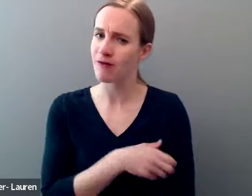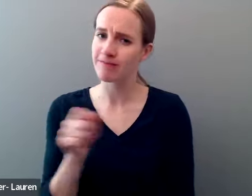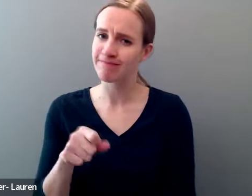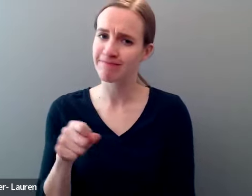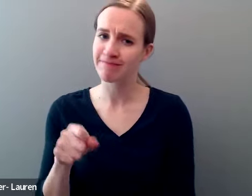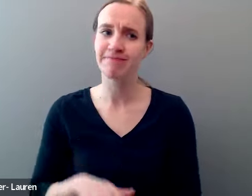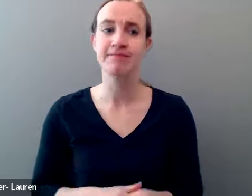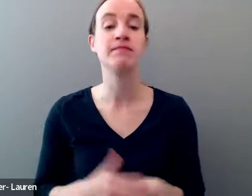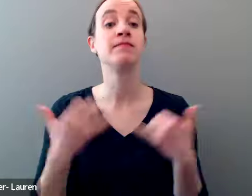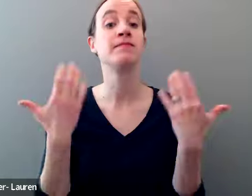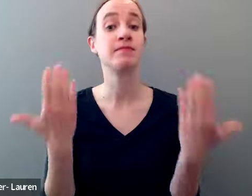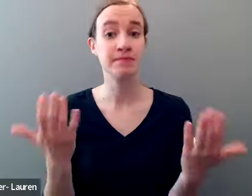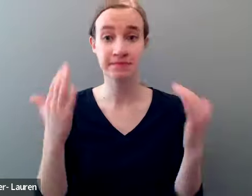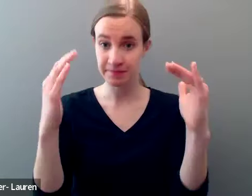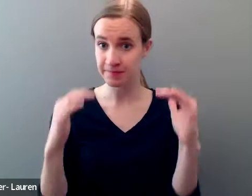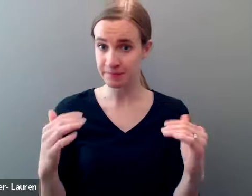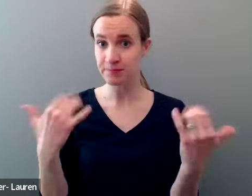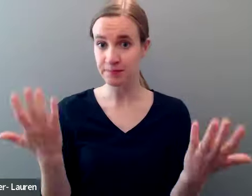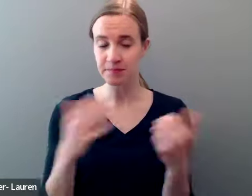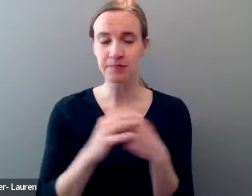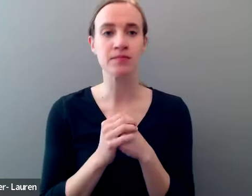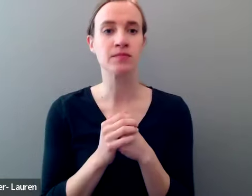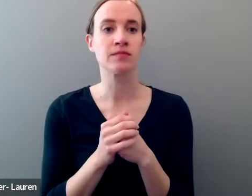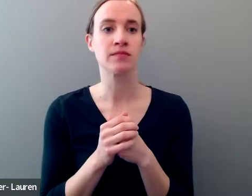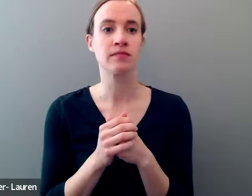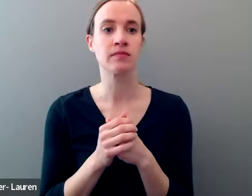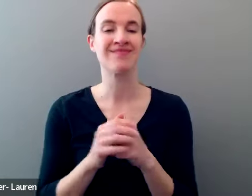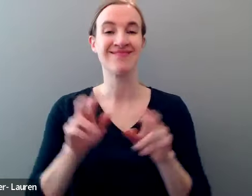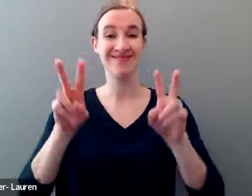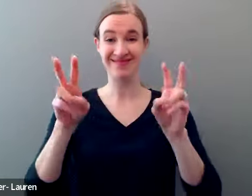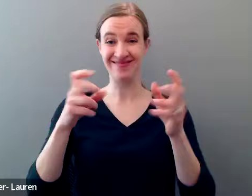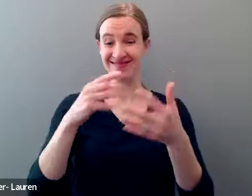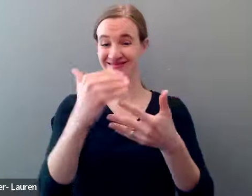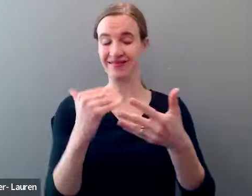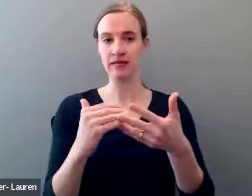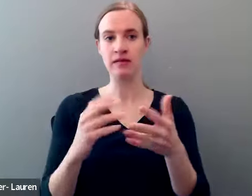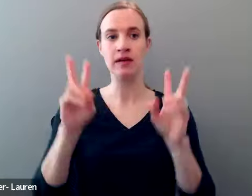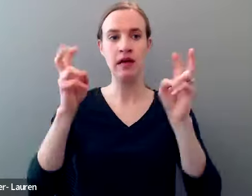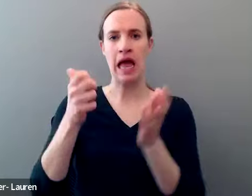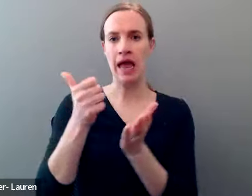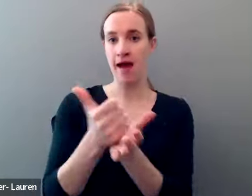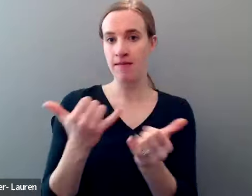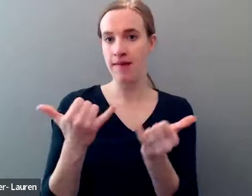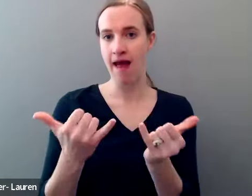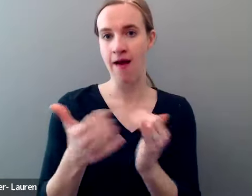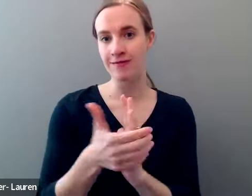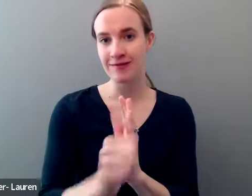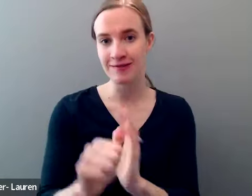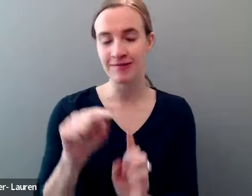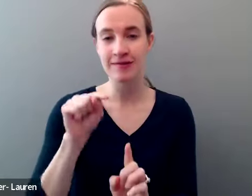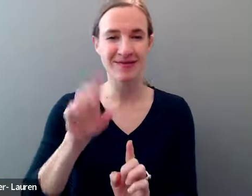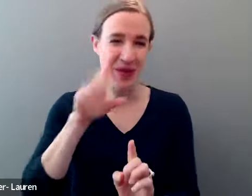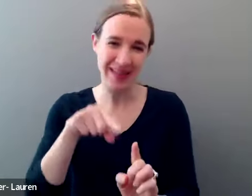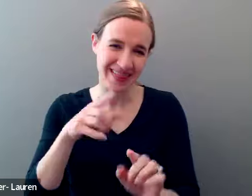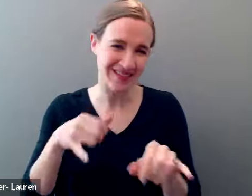All right. So help now skills. Again, it's so funny. These are just so common. I imagine